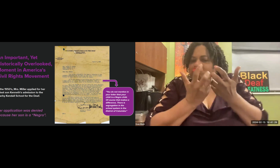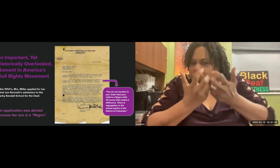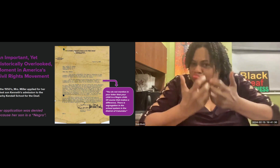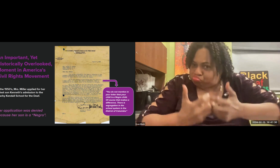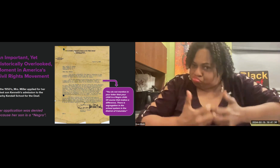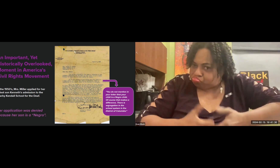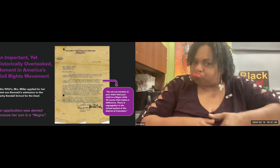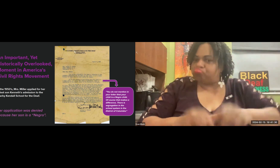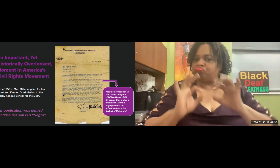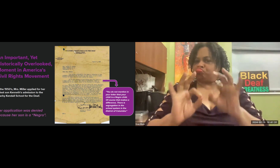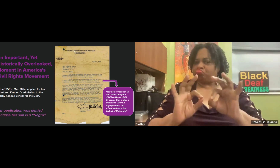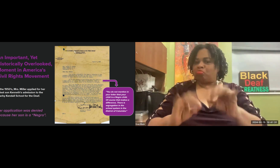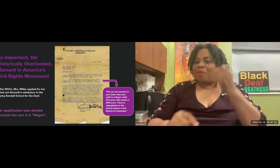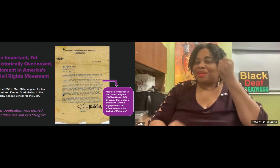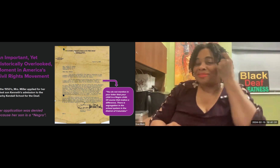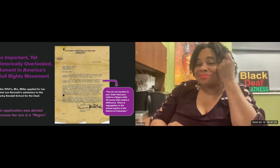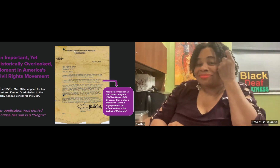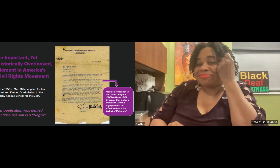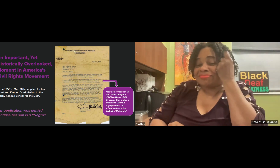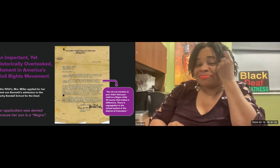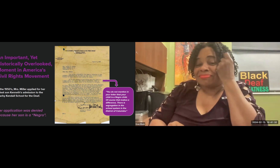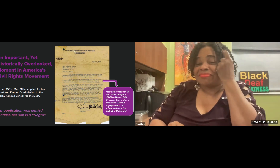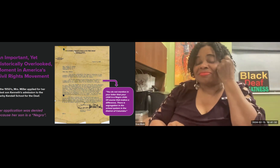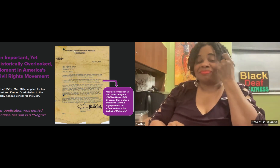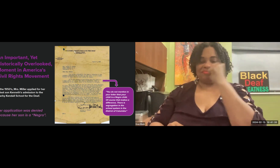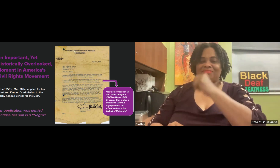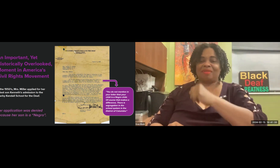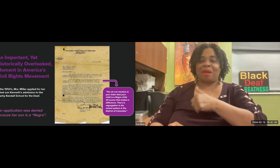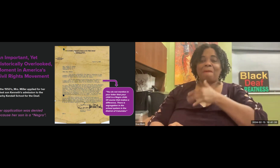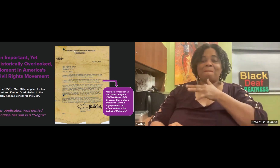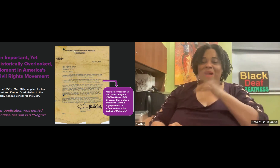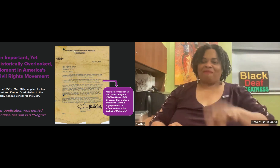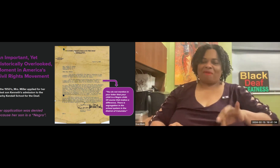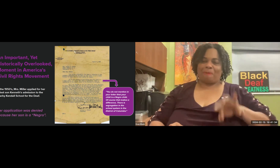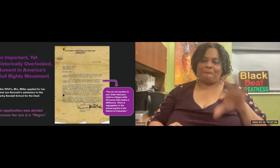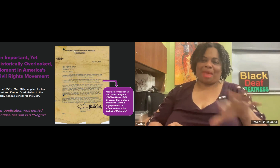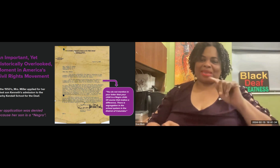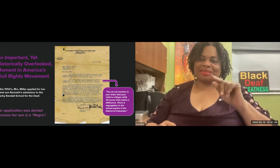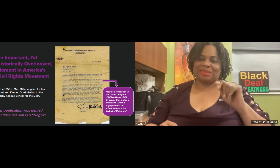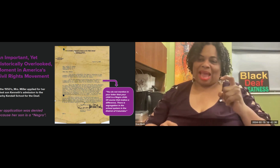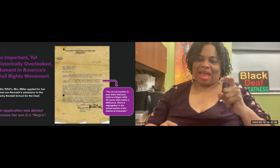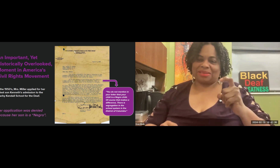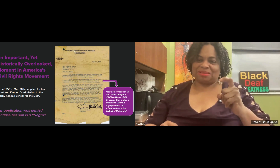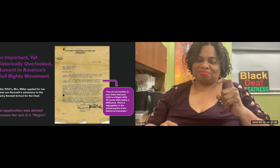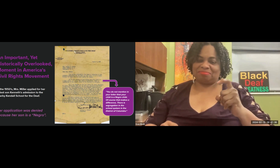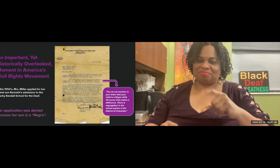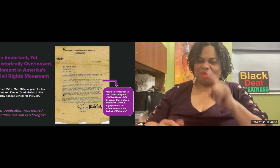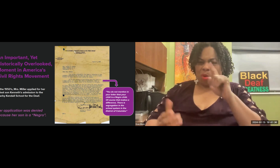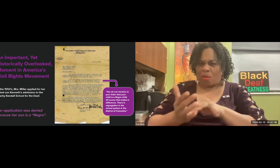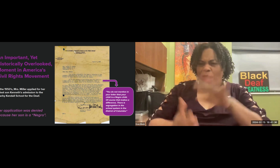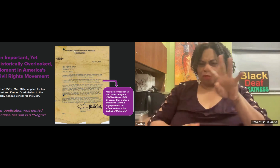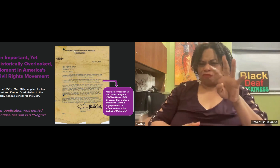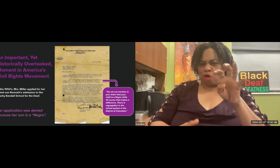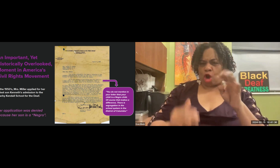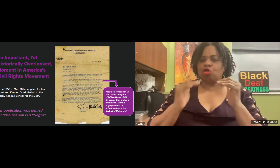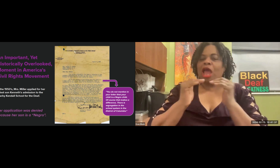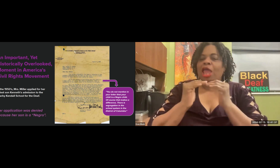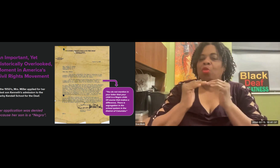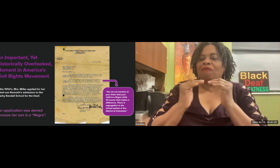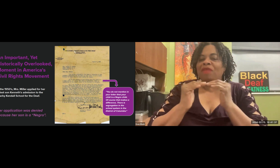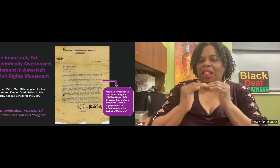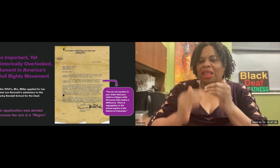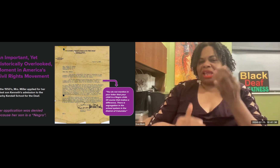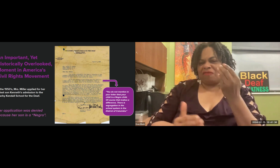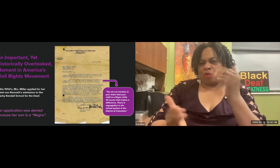a school educating deaf children there. So they were able to work that out. But she had to pay